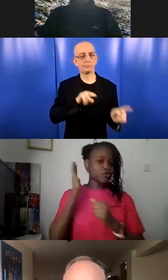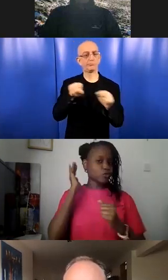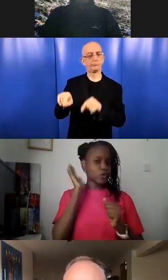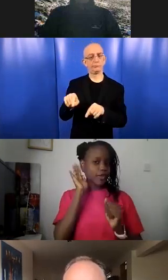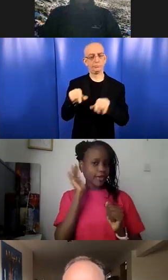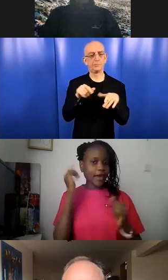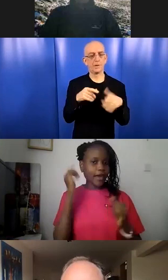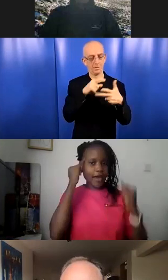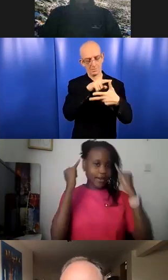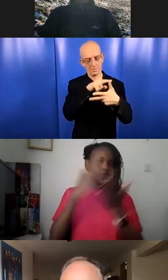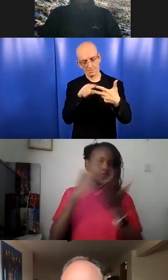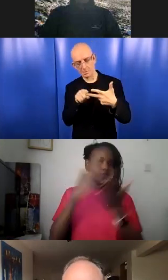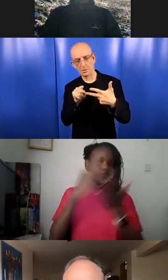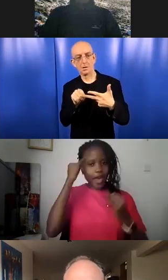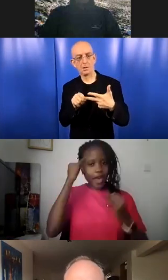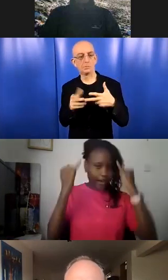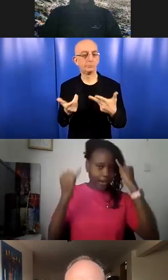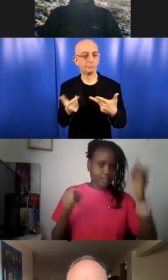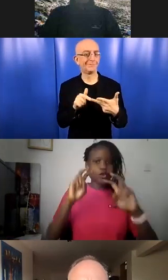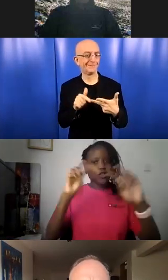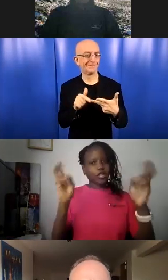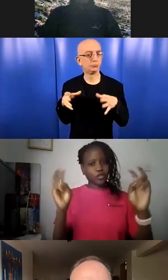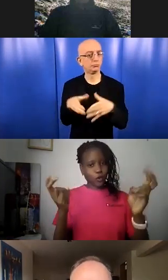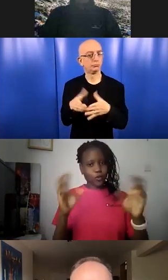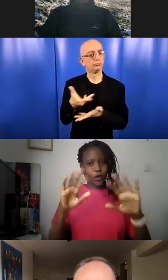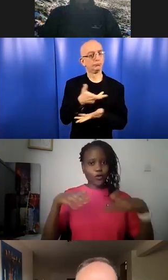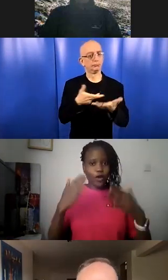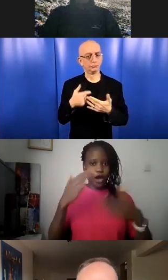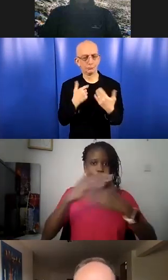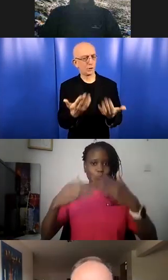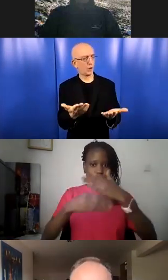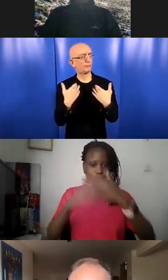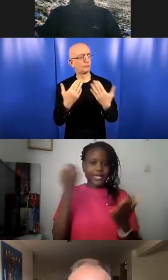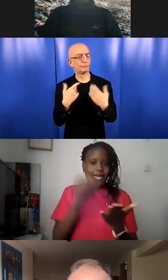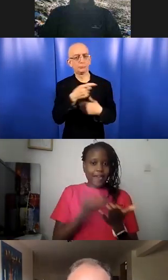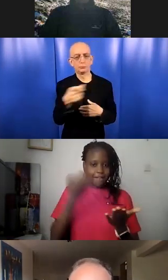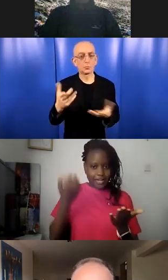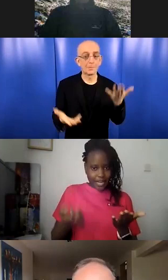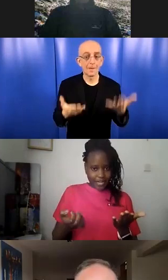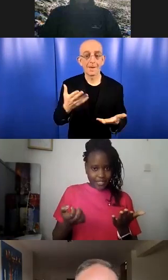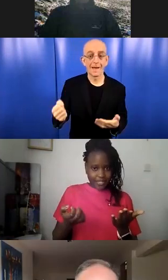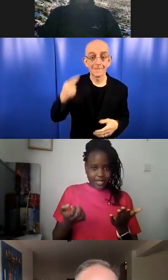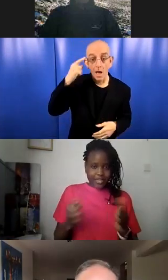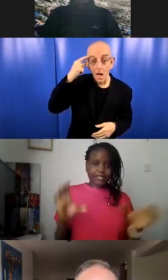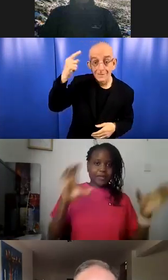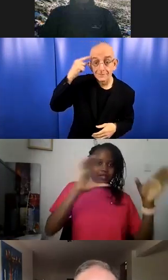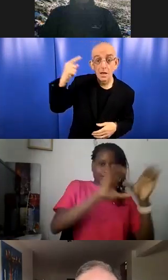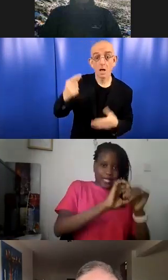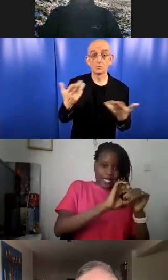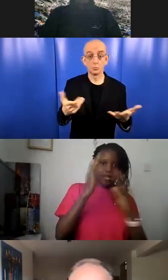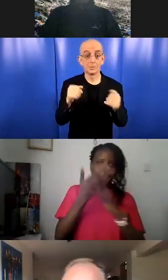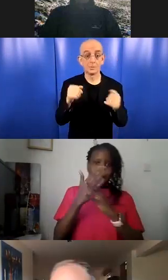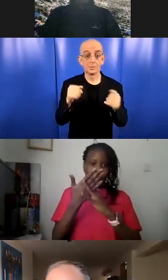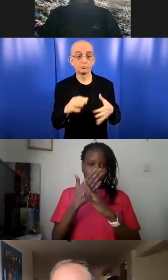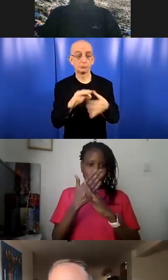share ideas on the topic of how to build rigorous evidence that makes the link between,